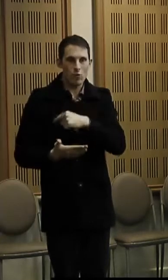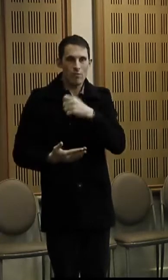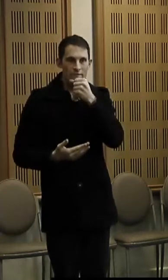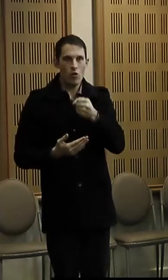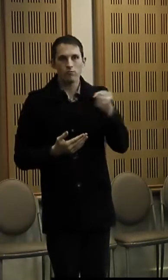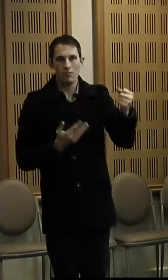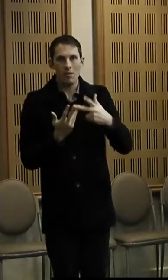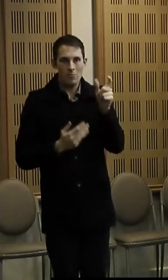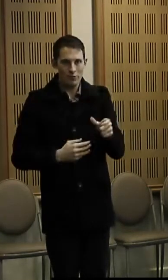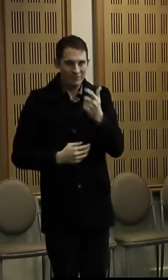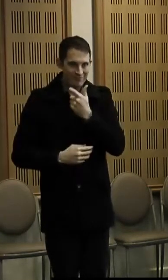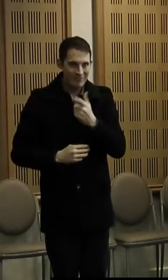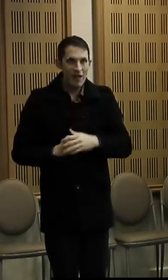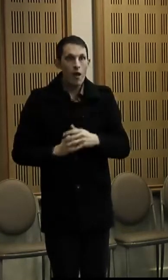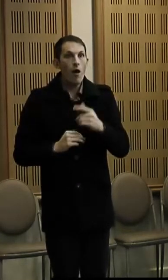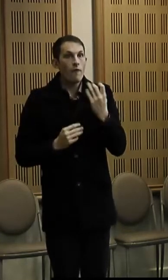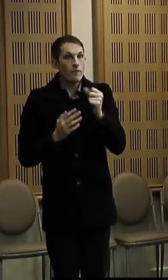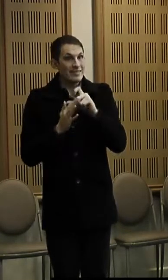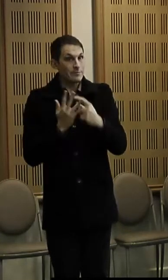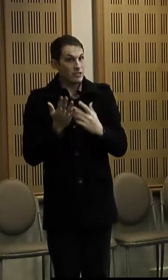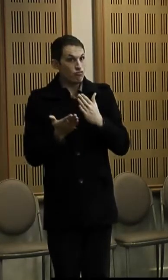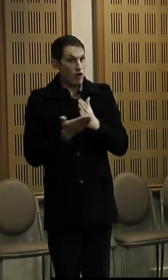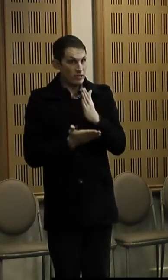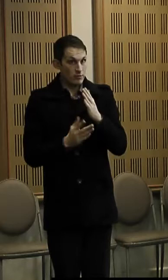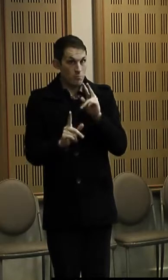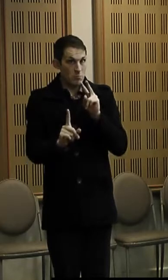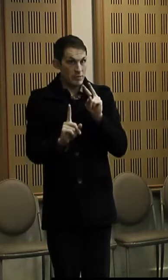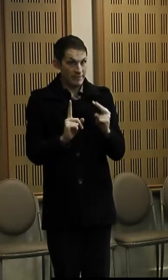mean, from a disability rights perspective, I